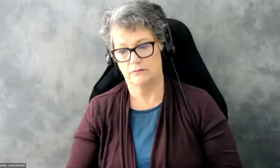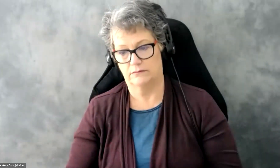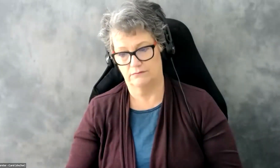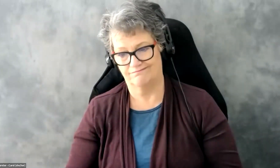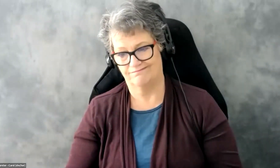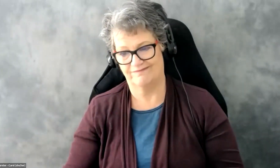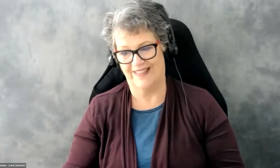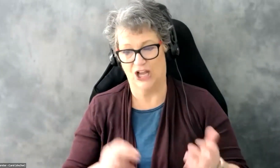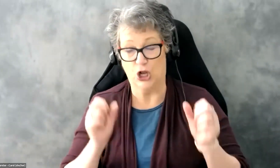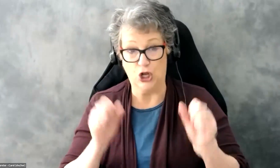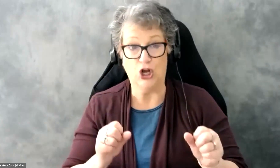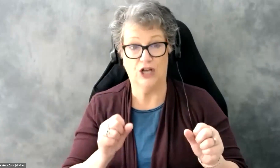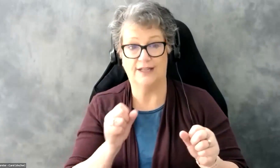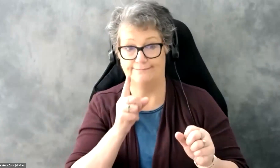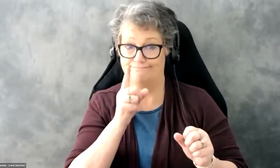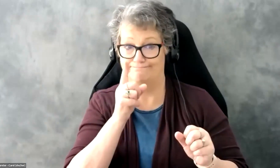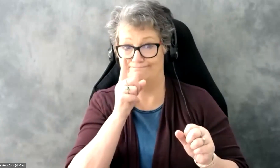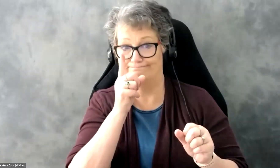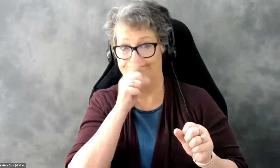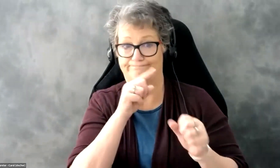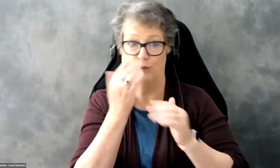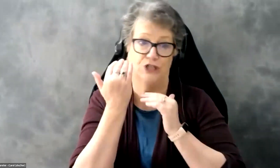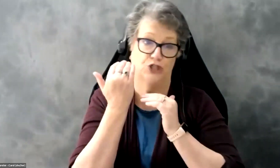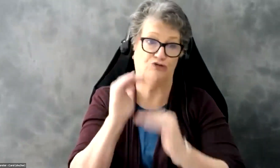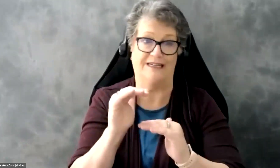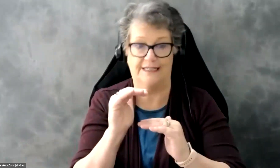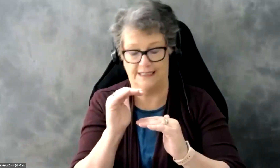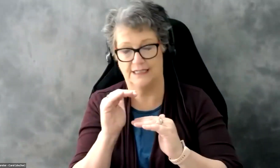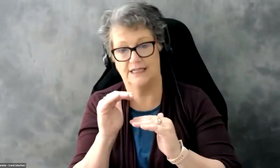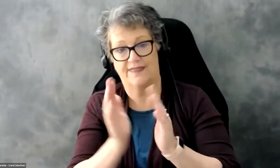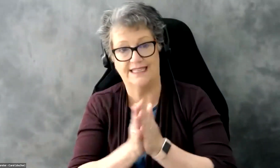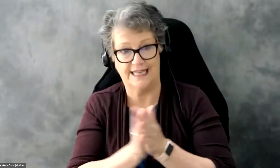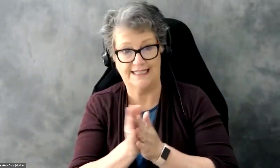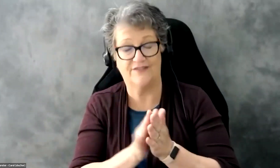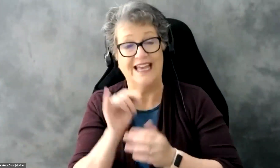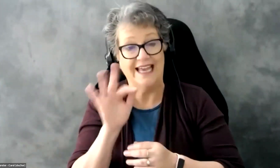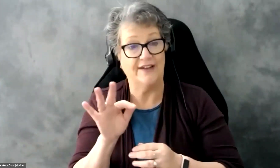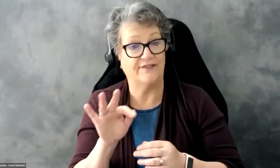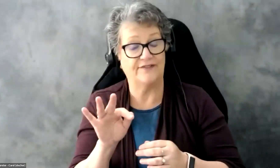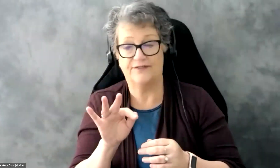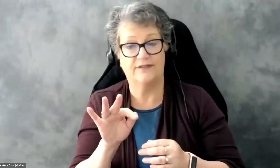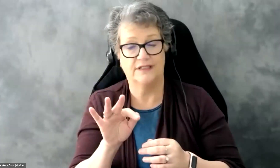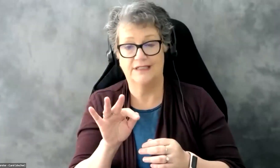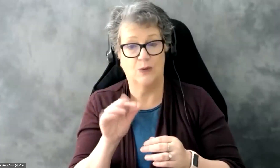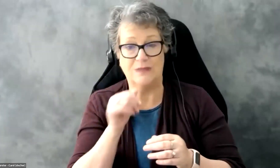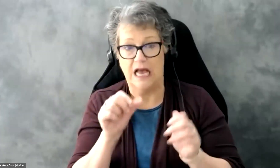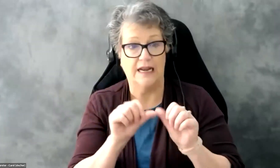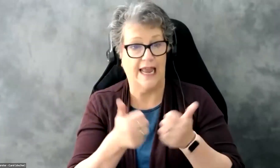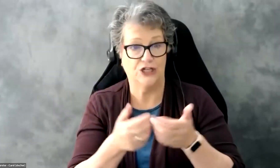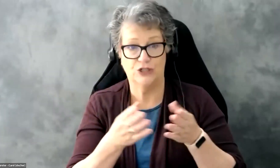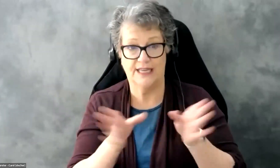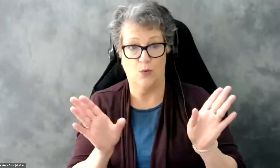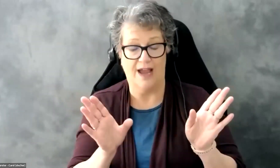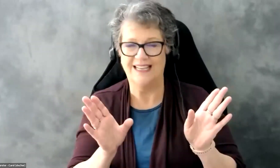could artificially restrict those incentives if they didn't do it agency-wide, which wouldn't be